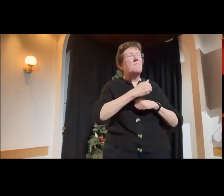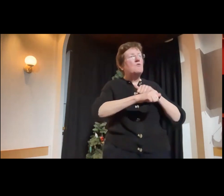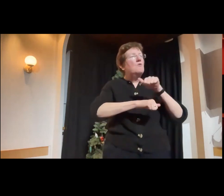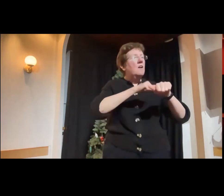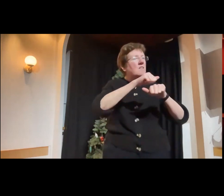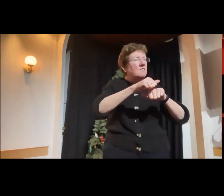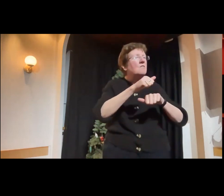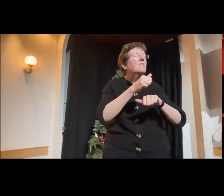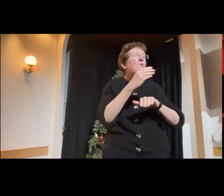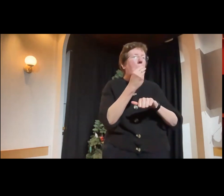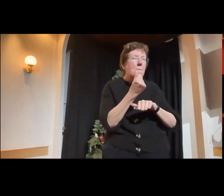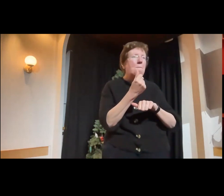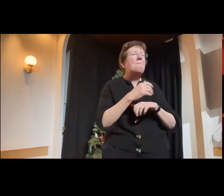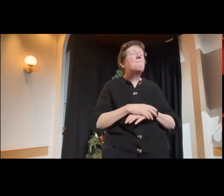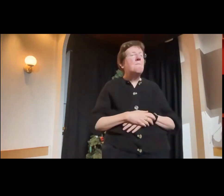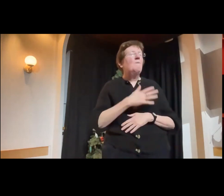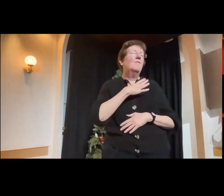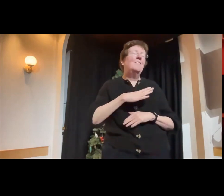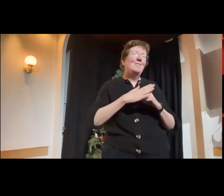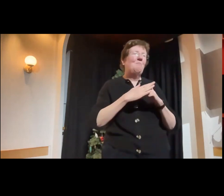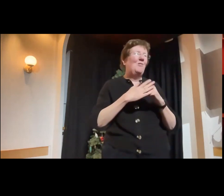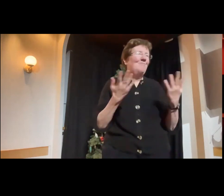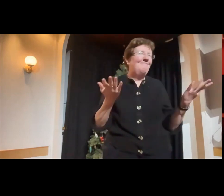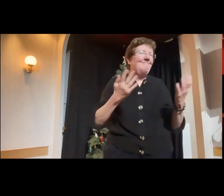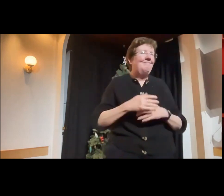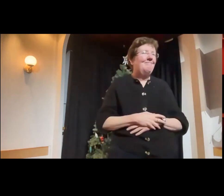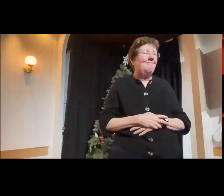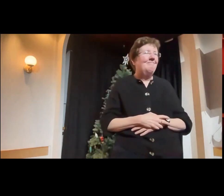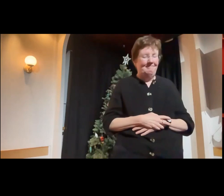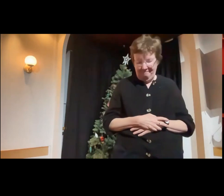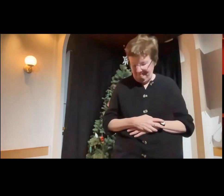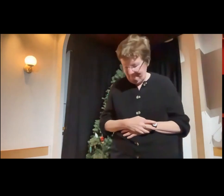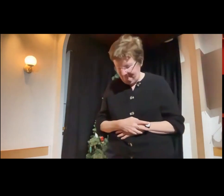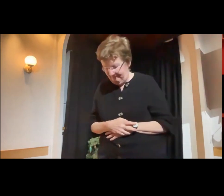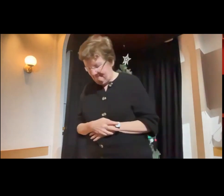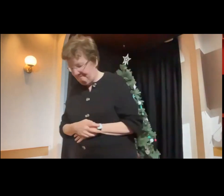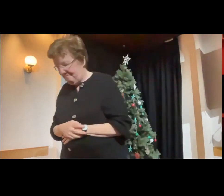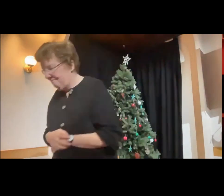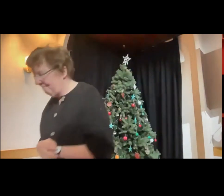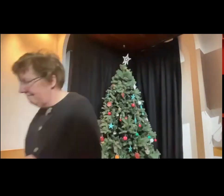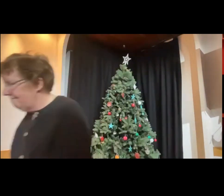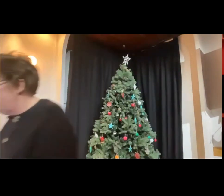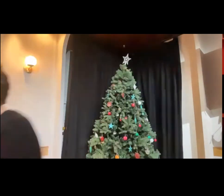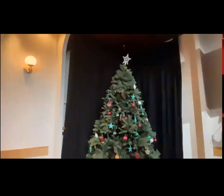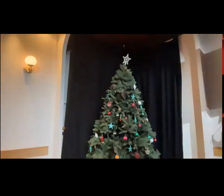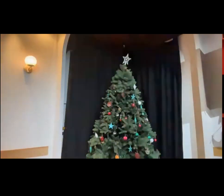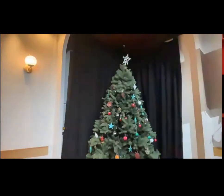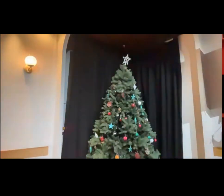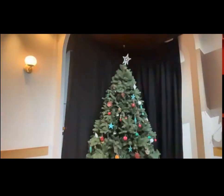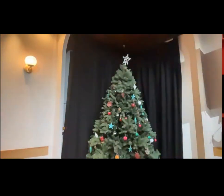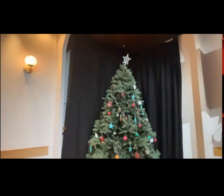So we feel like we're making progress in some areas, but we're not there yet. So that's why it's amber.